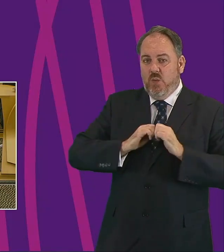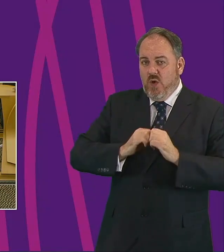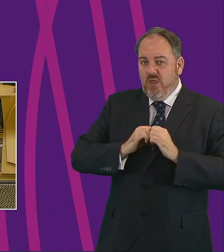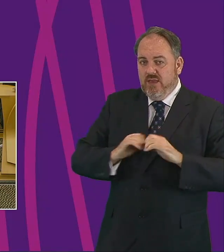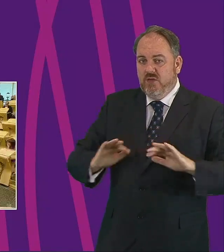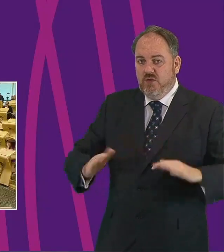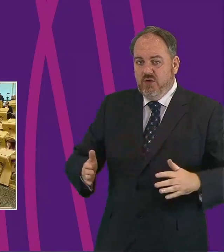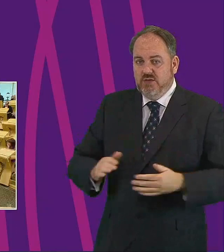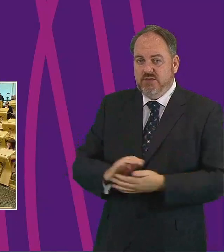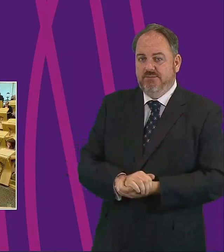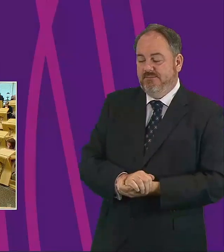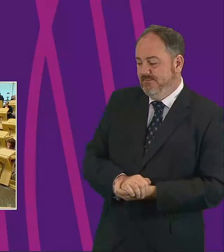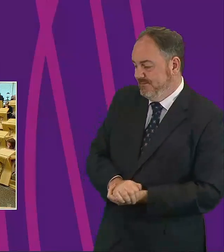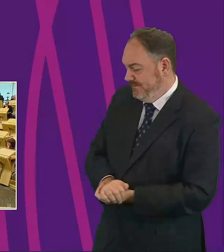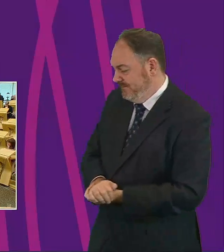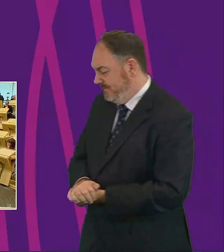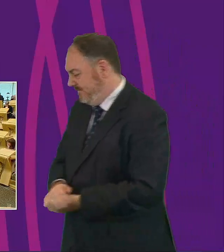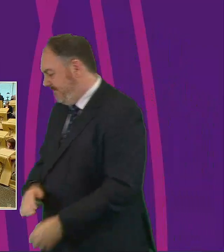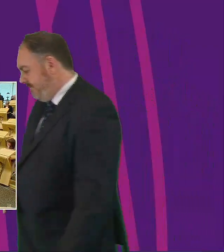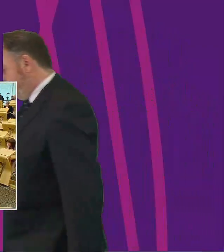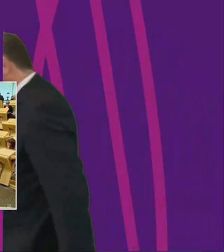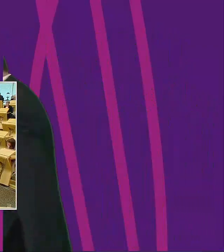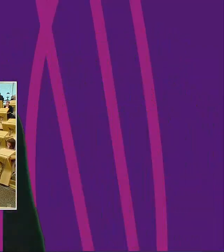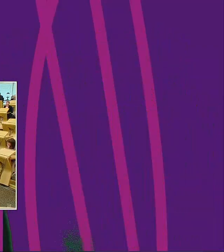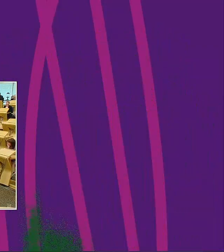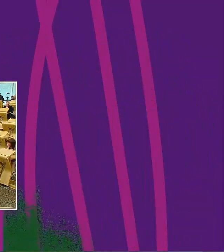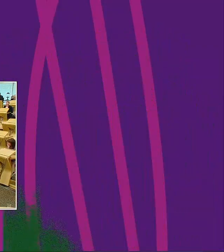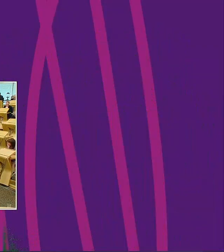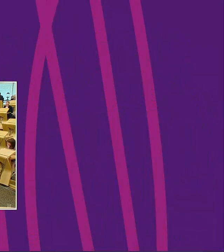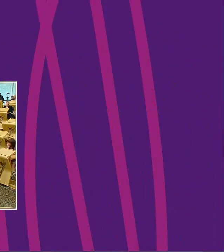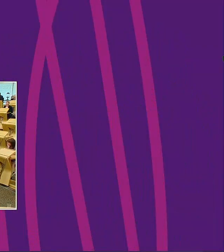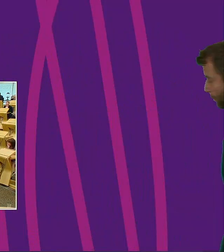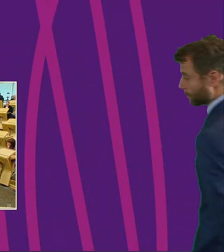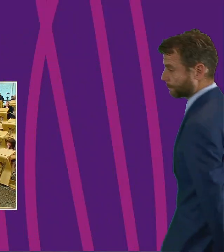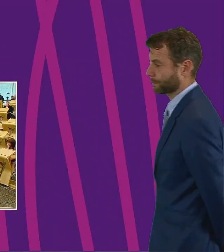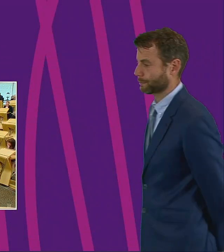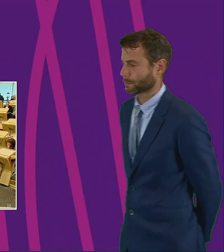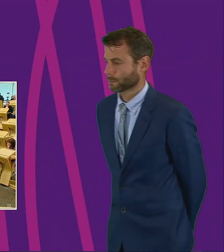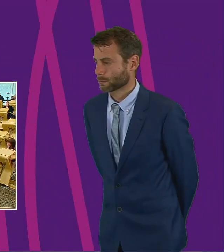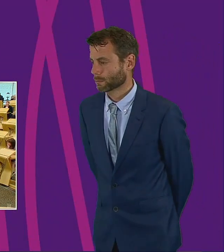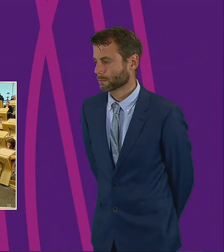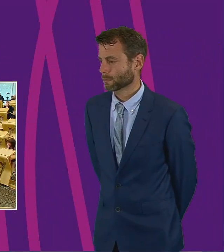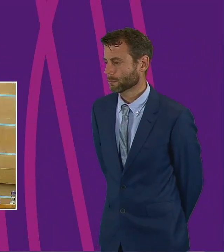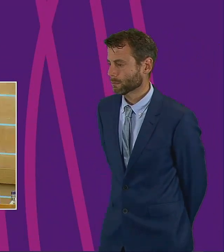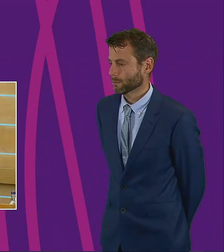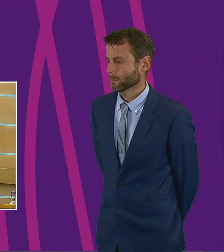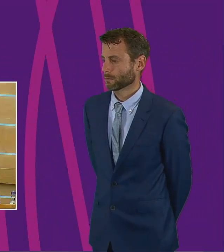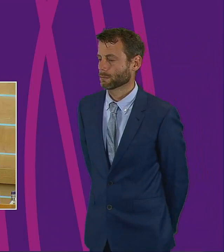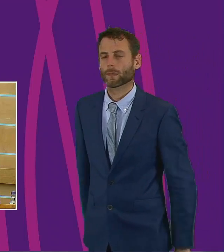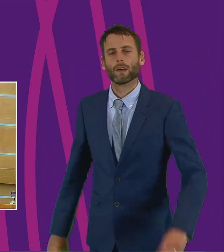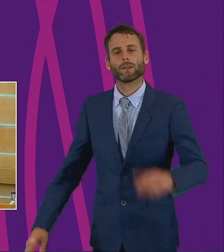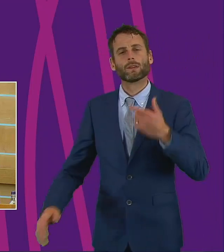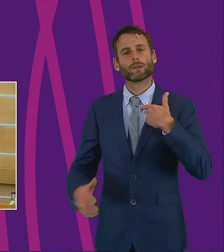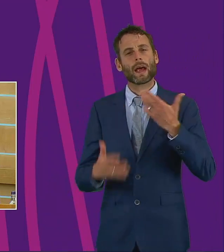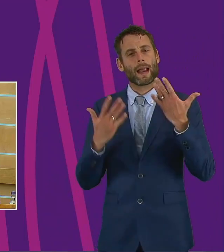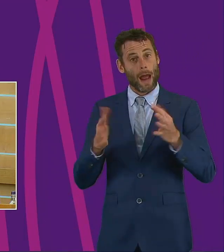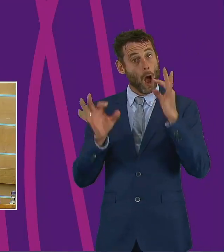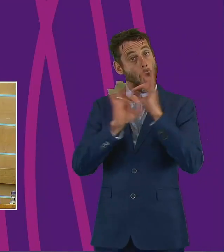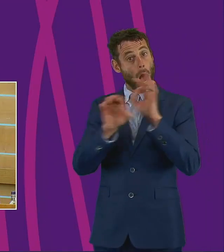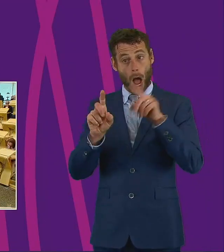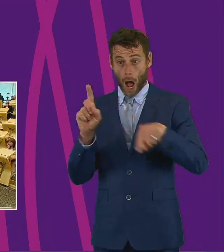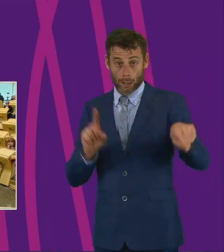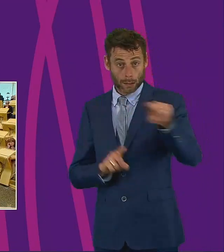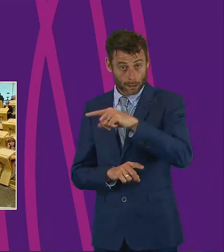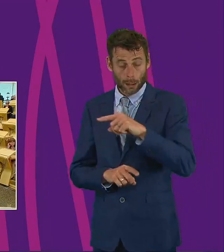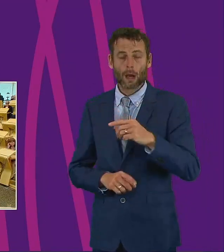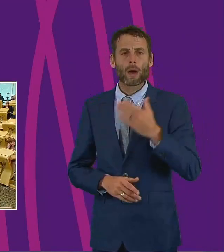place on it. Thank you. We have quite a number of members who still want to ask questions and emphasise concise questions, concise answers, please. Sandra